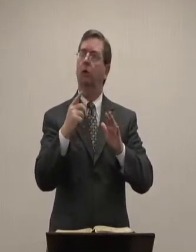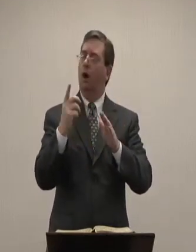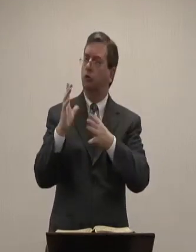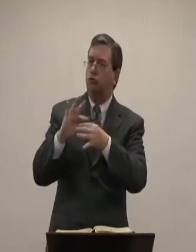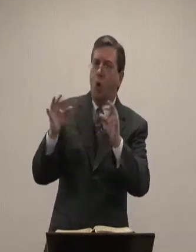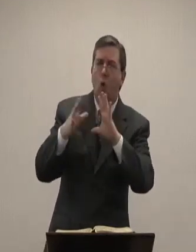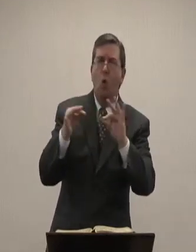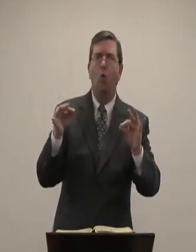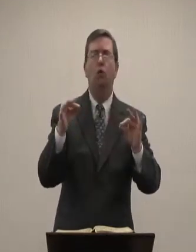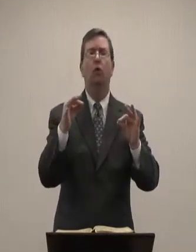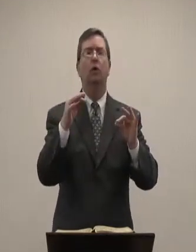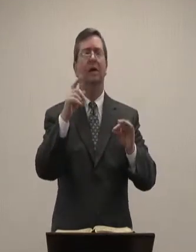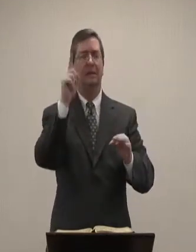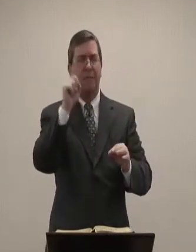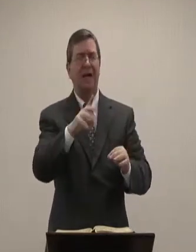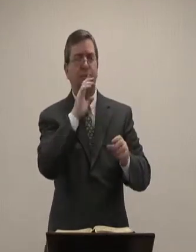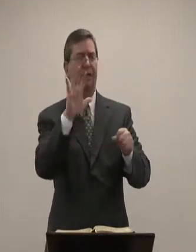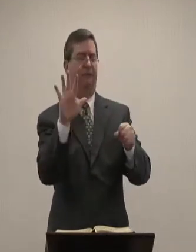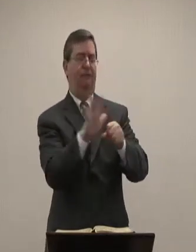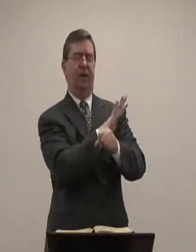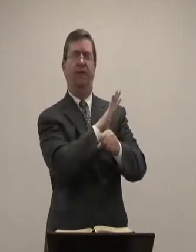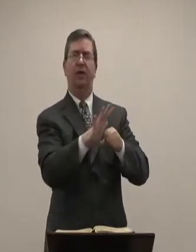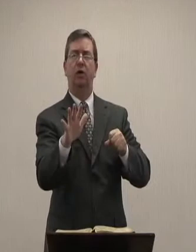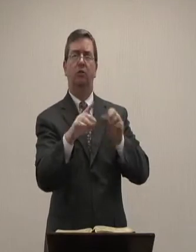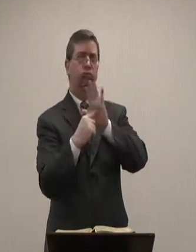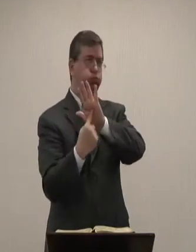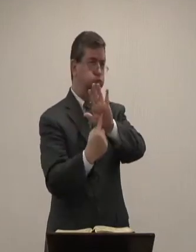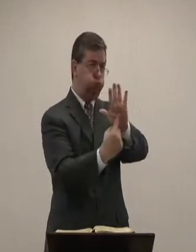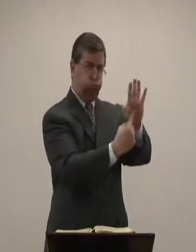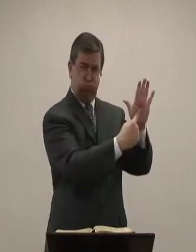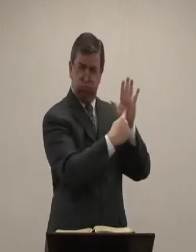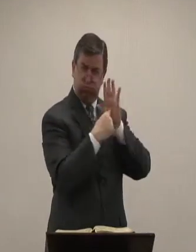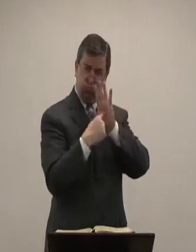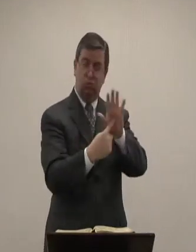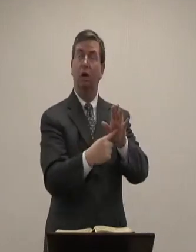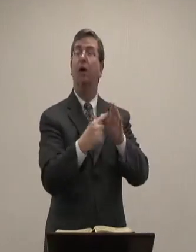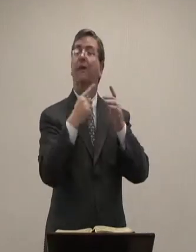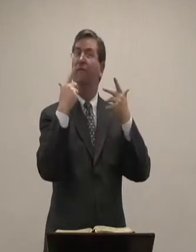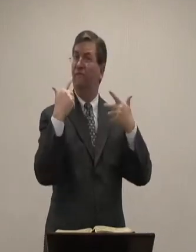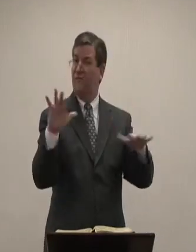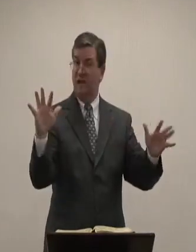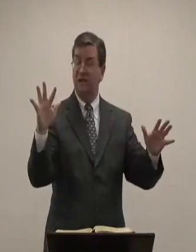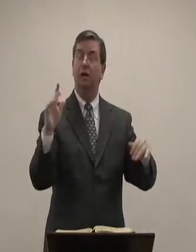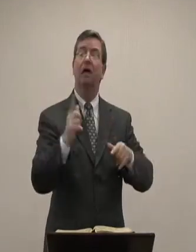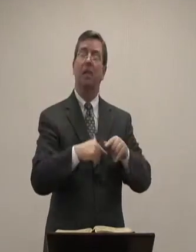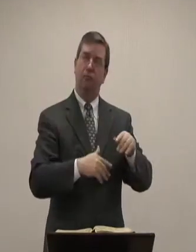on earth to show us and to explain about the fulfillment.